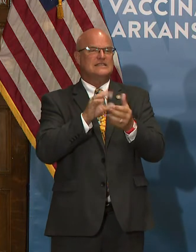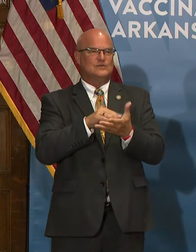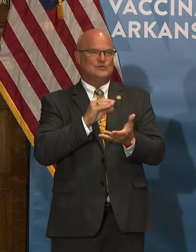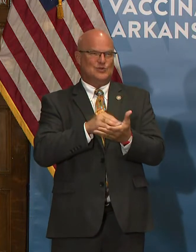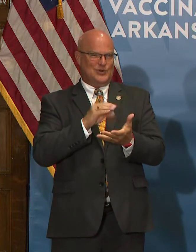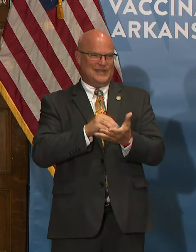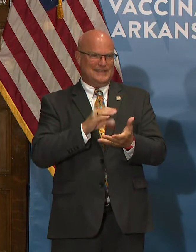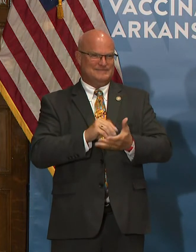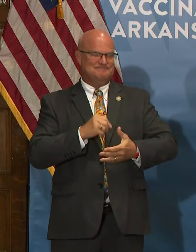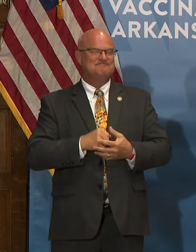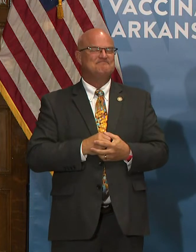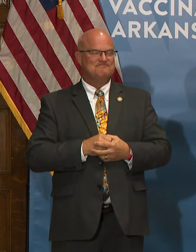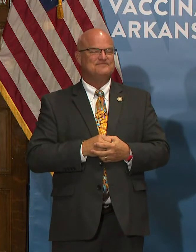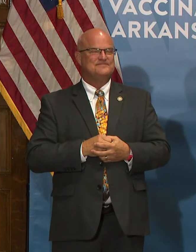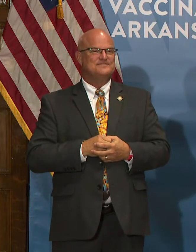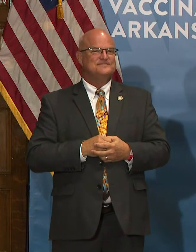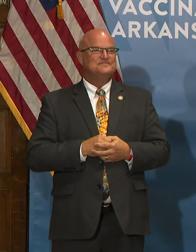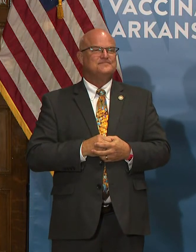learning.